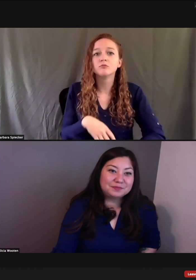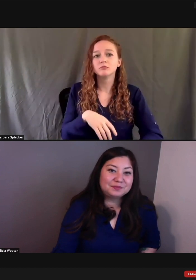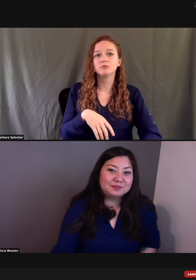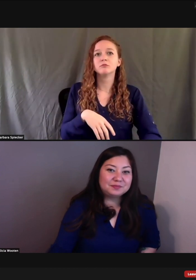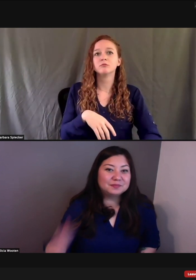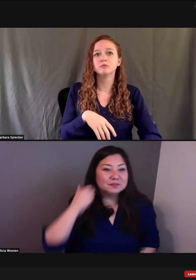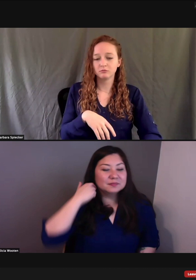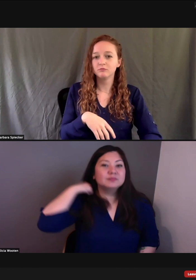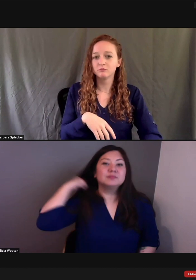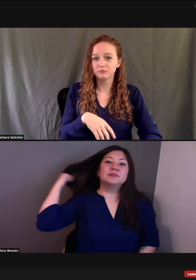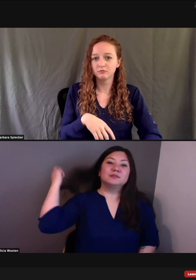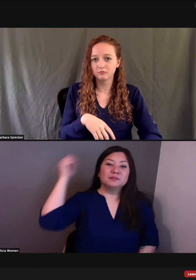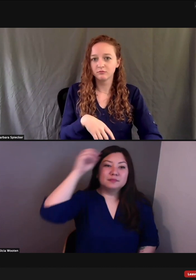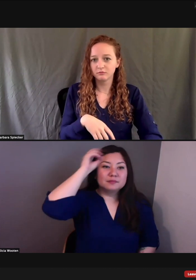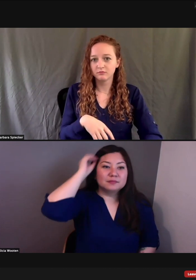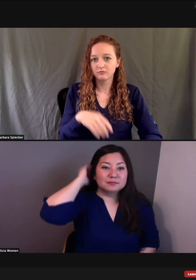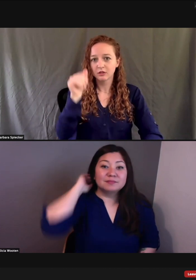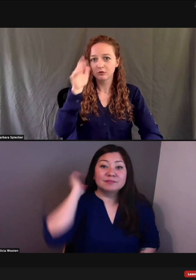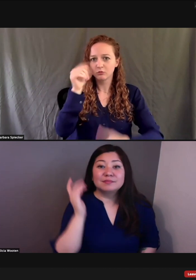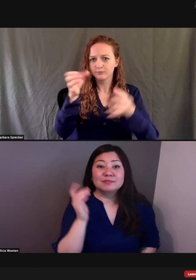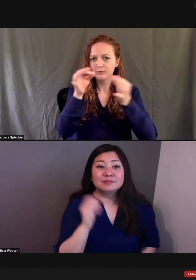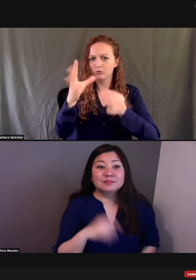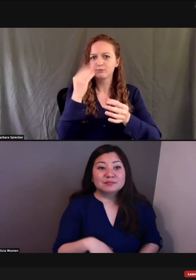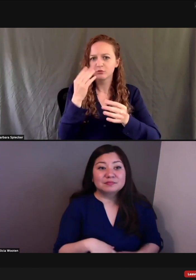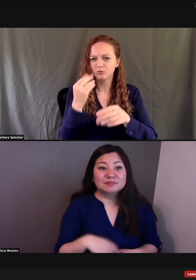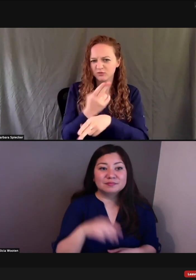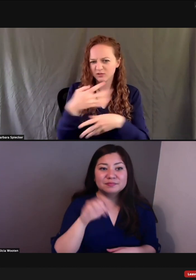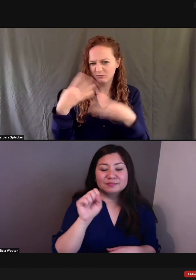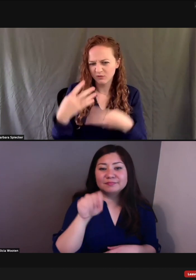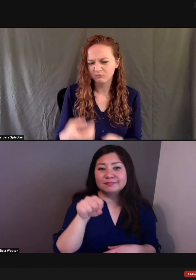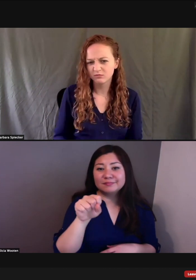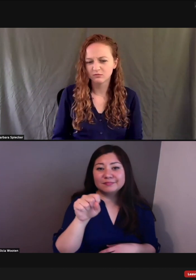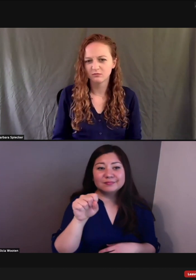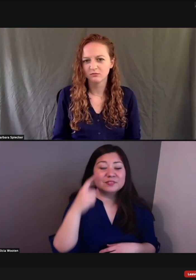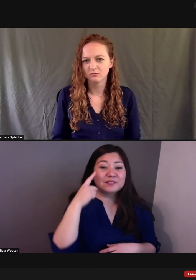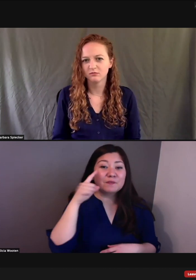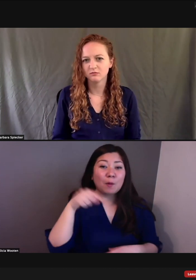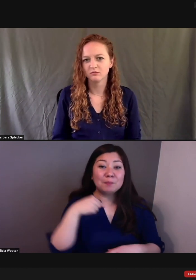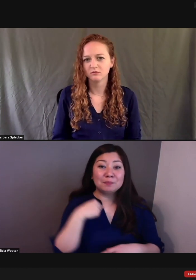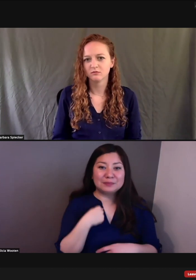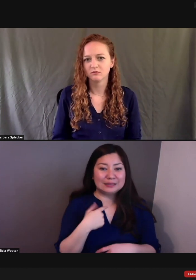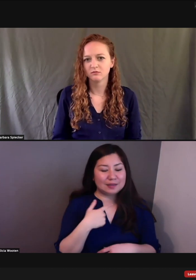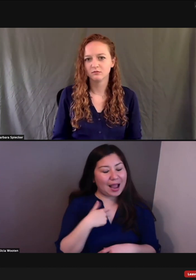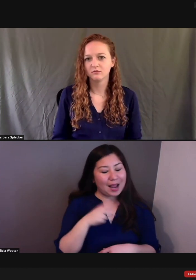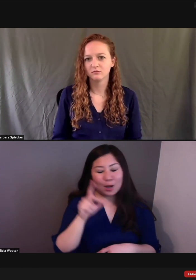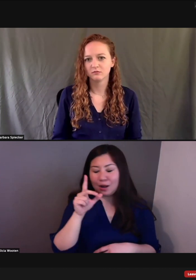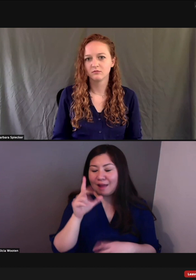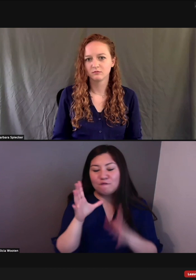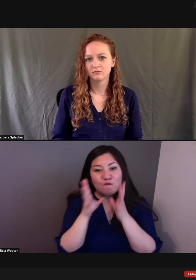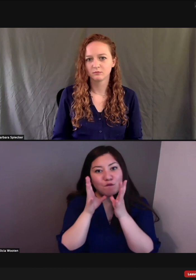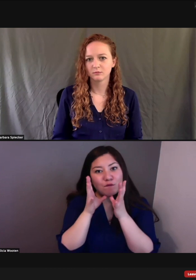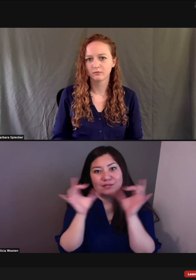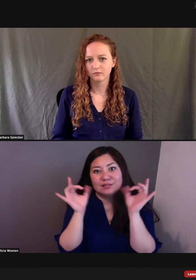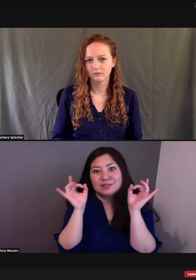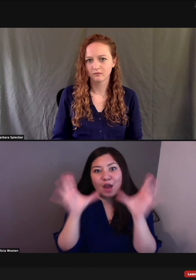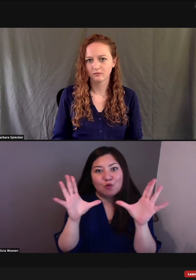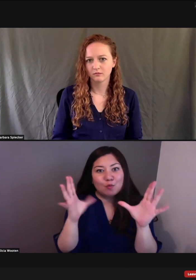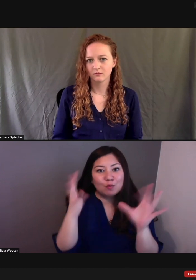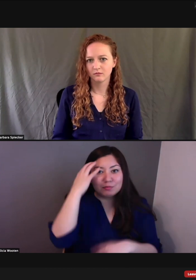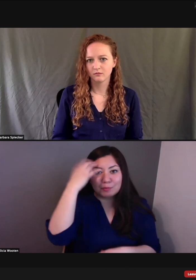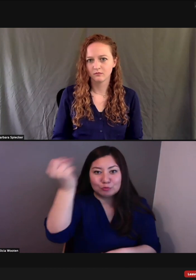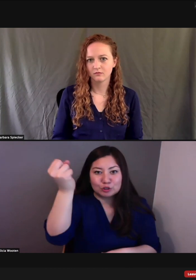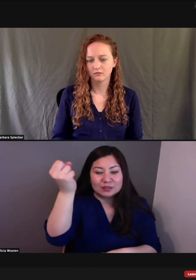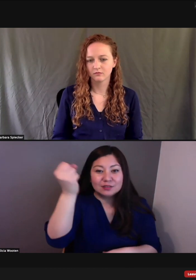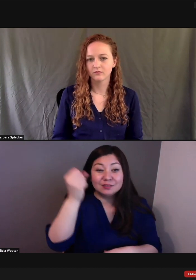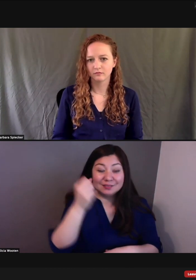We don't do it all in one shot. We've tried. We realize there's a lot of mistakes and we have to restart. As you can see here, has a lot of different films.